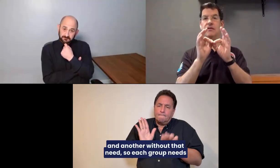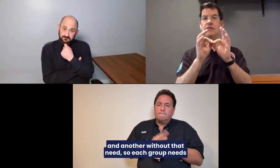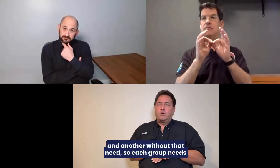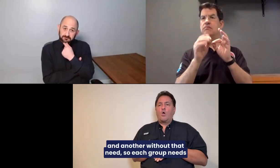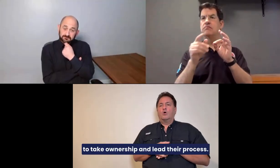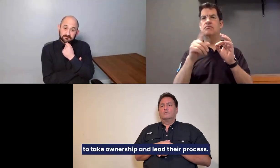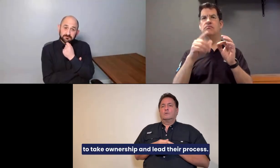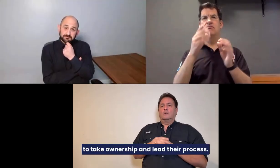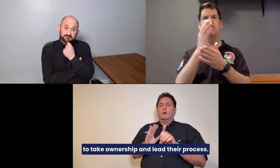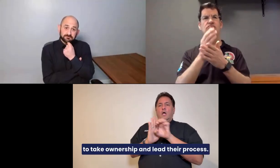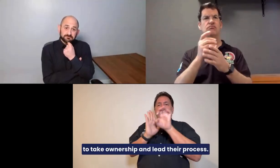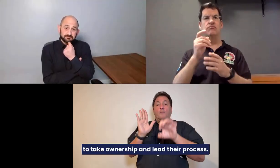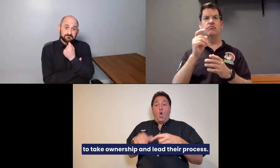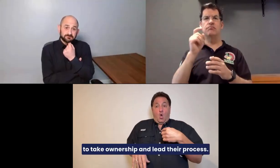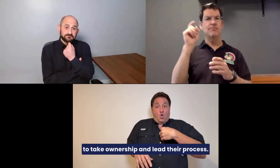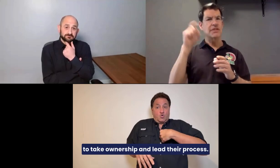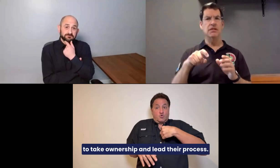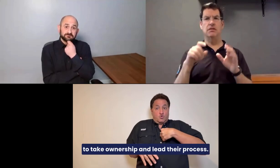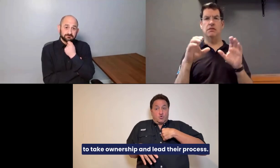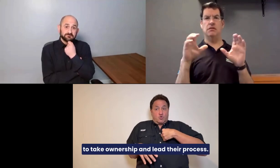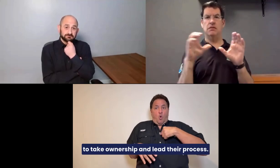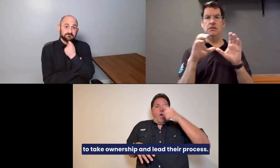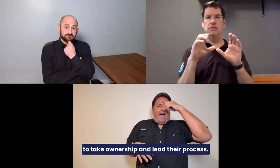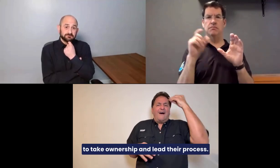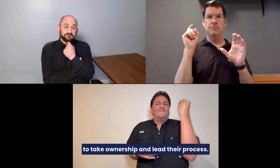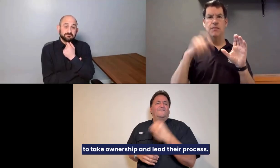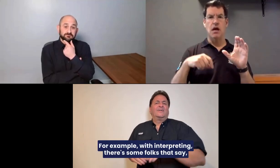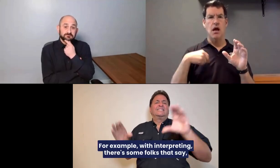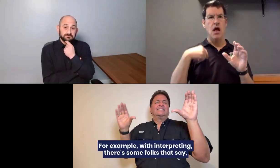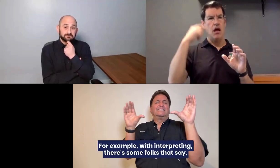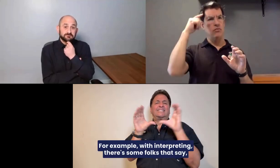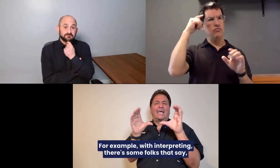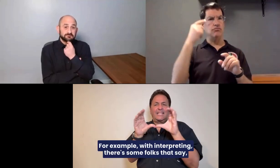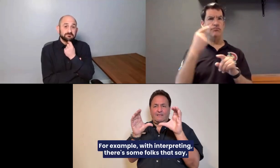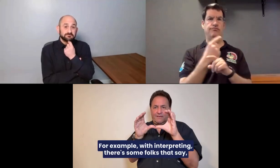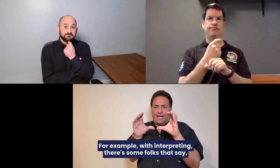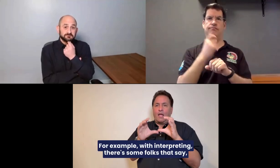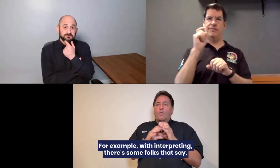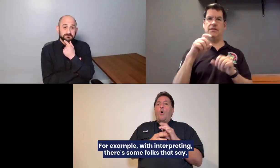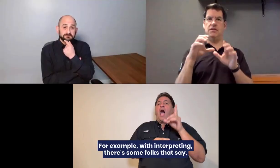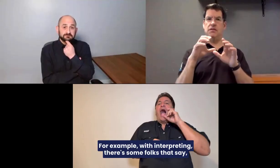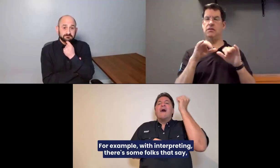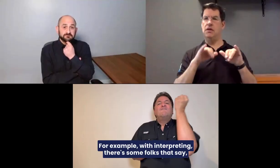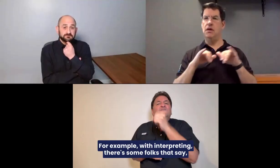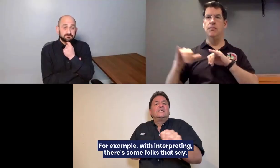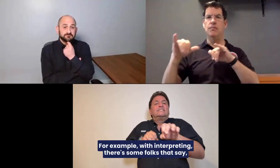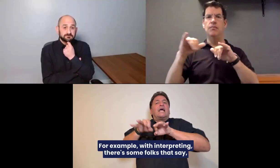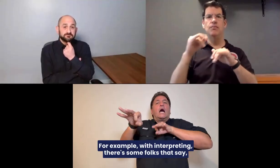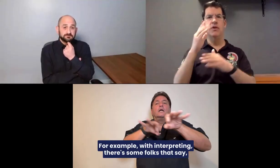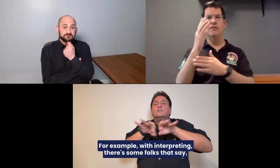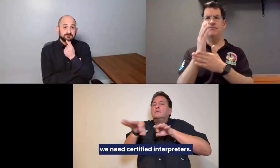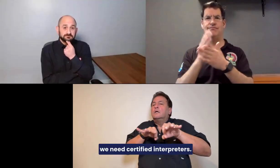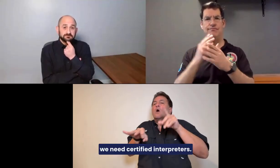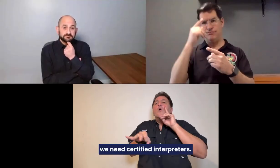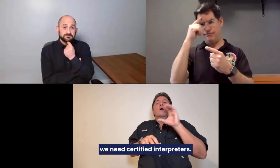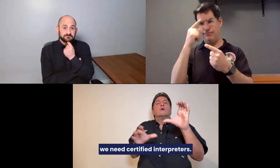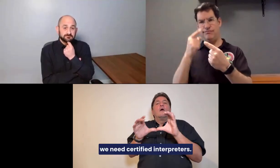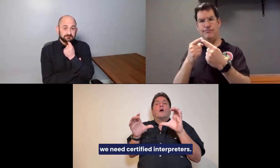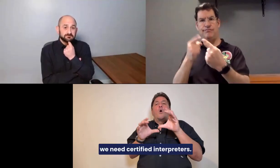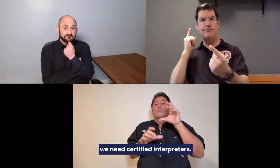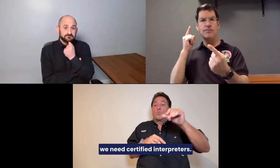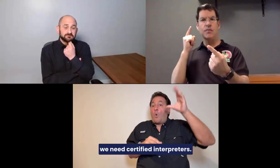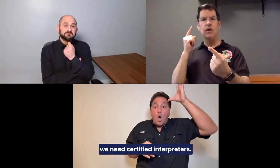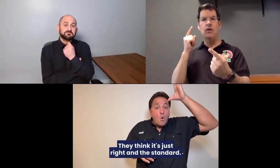group needs to take ownership and lead their process. For example, with interpreting, there's some folks that say we need